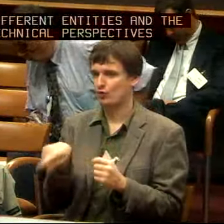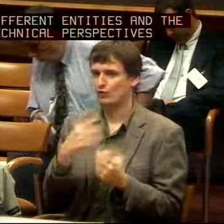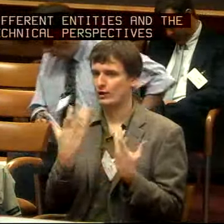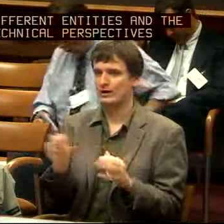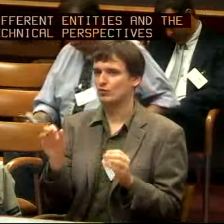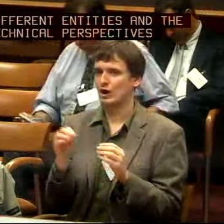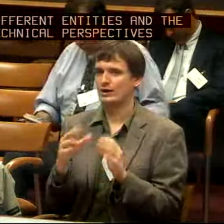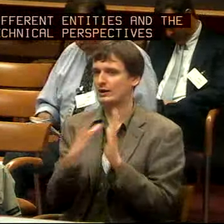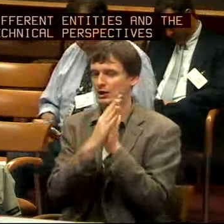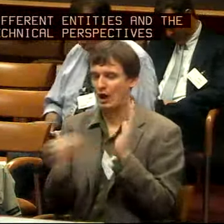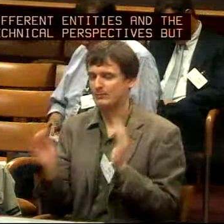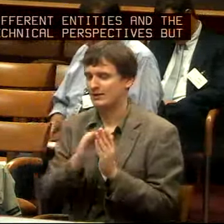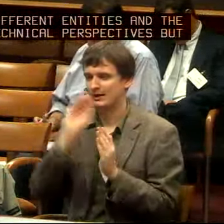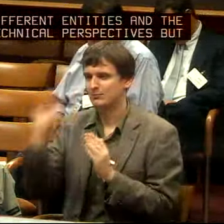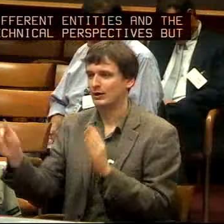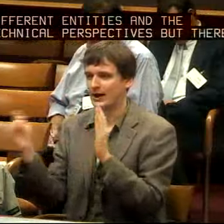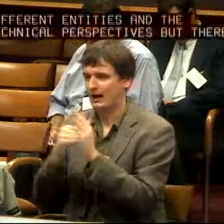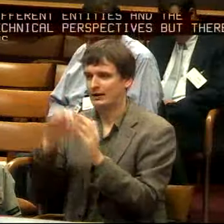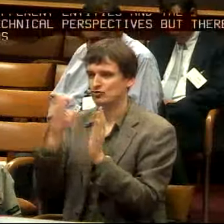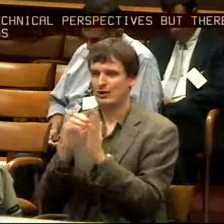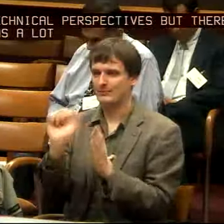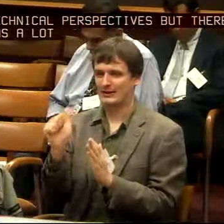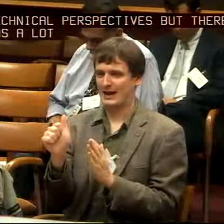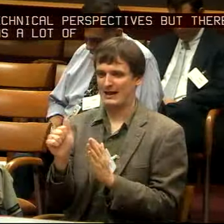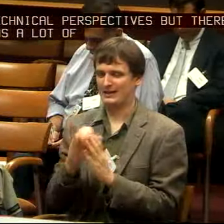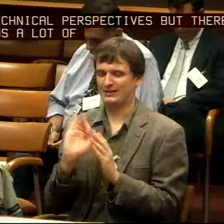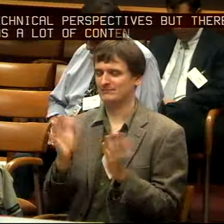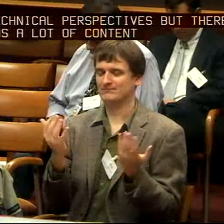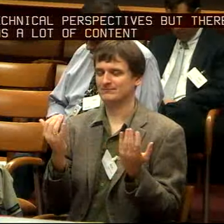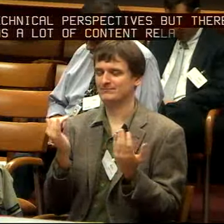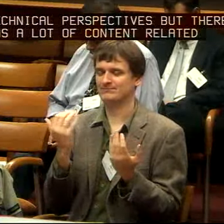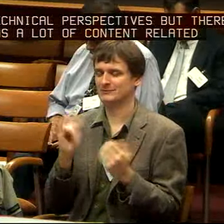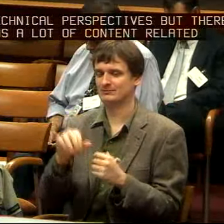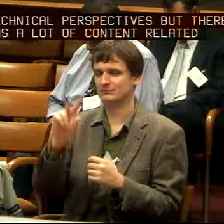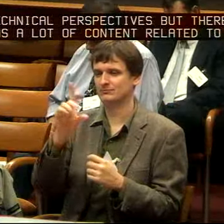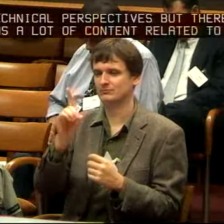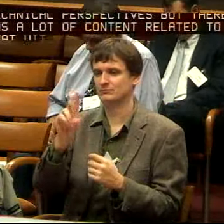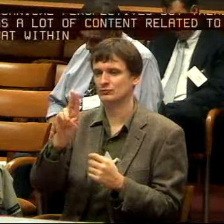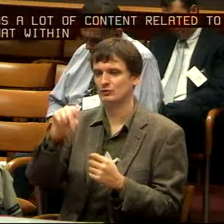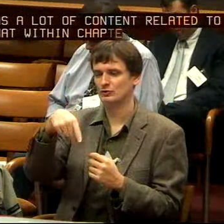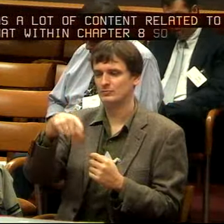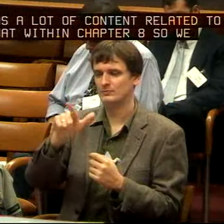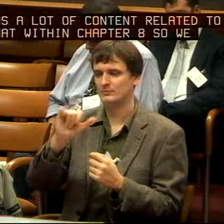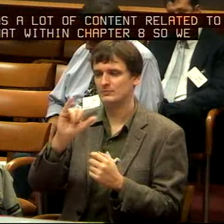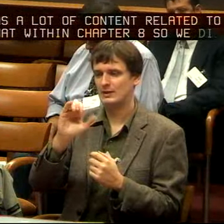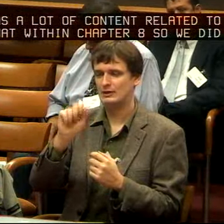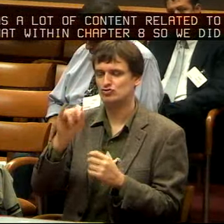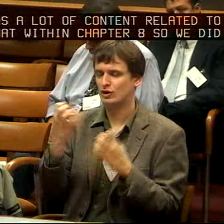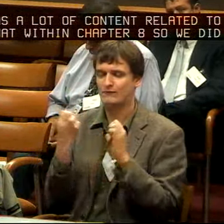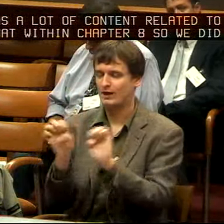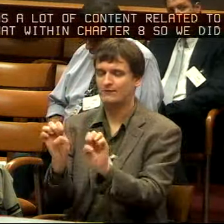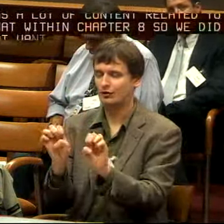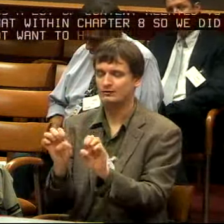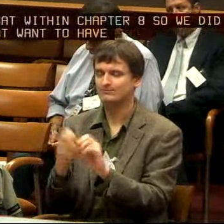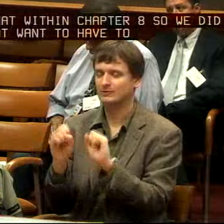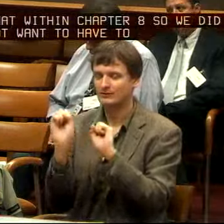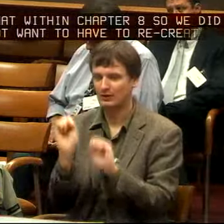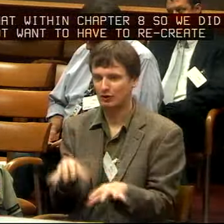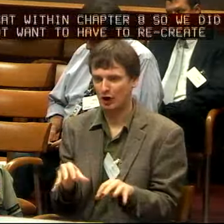within Chapter 8. So we didn't want to have to recreate what we had already said in Chapter 8 and Chapter 10. We wanted to avoid